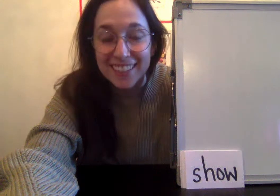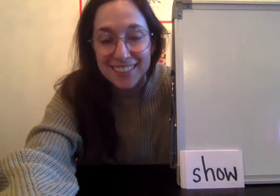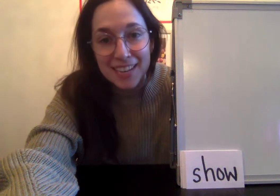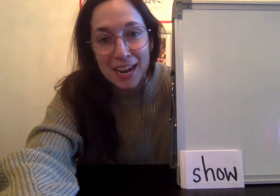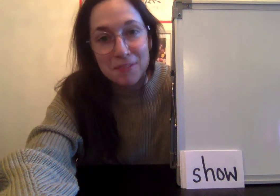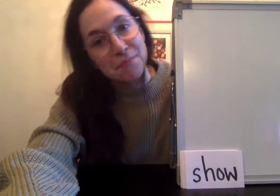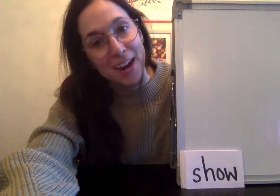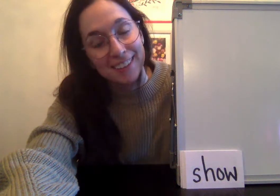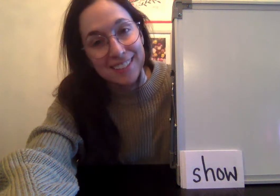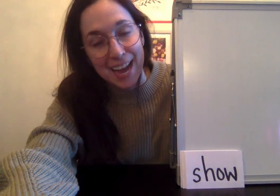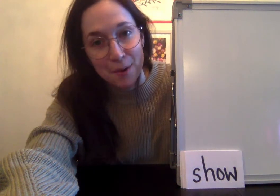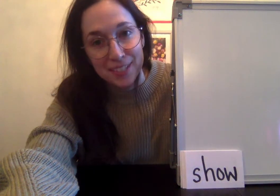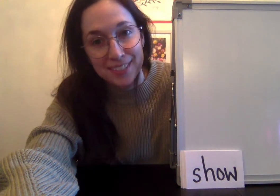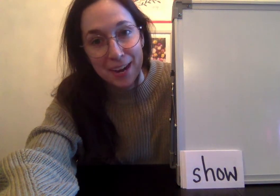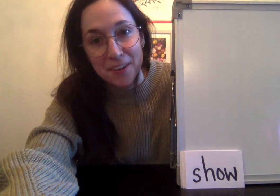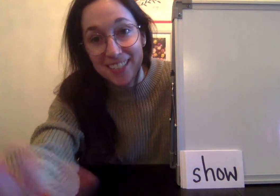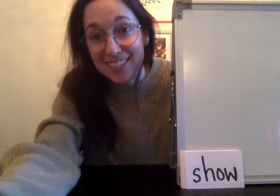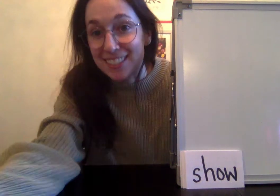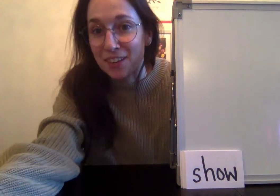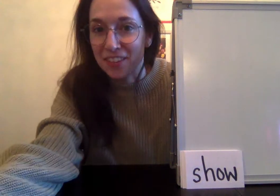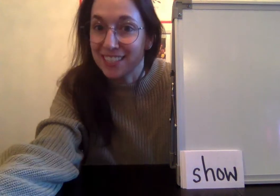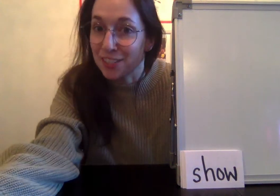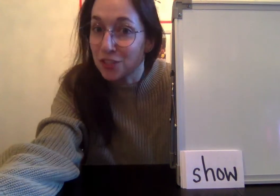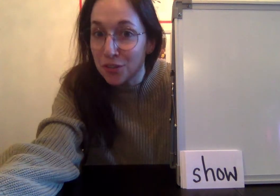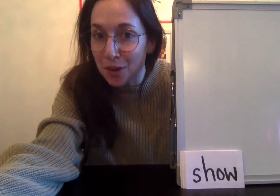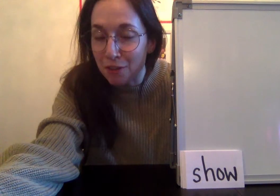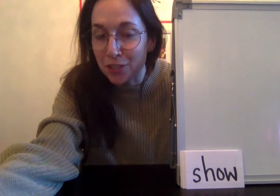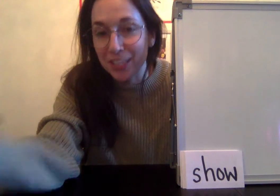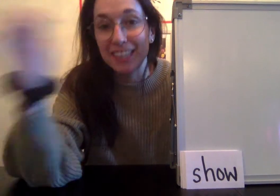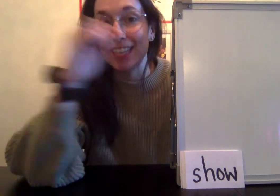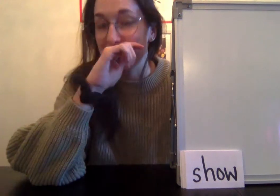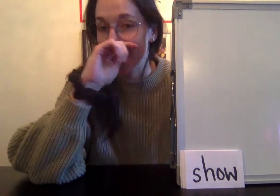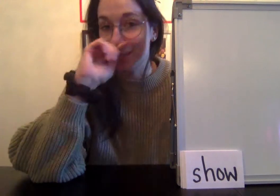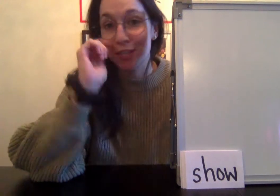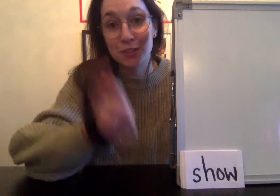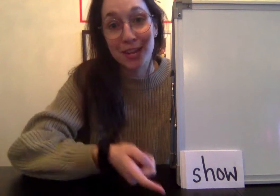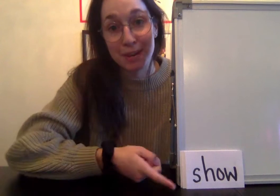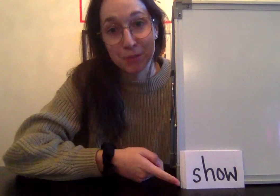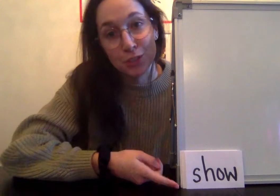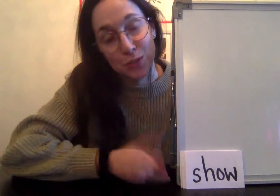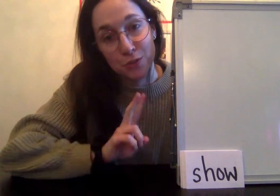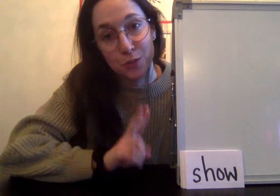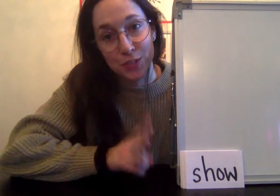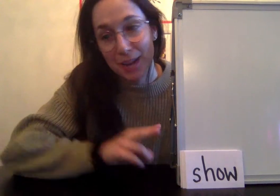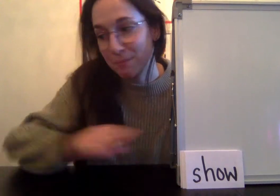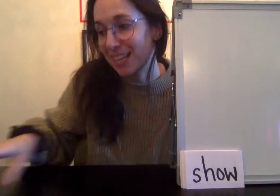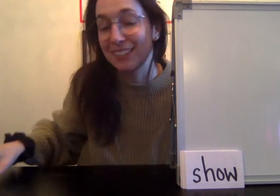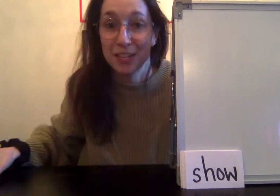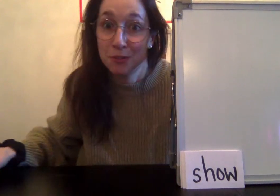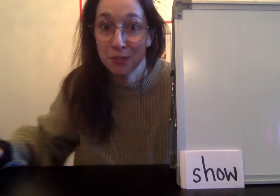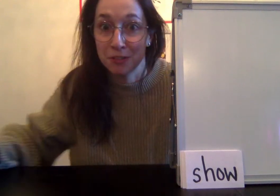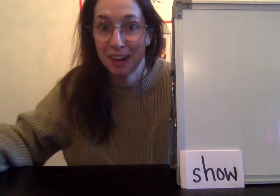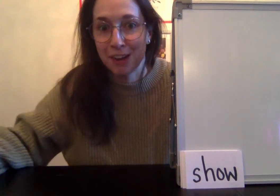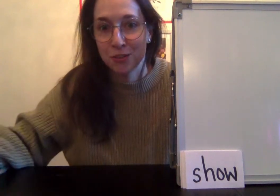It is time to practice our sight words. Since it's only day two of learning these, I am going to do the hand motions with you two times, and then you will do it on your